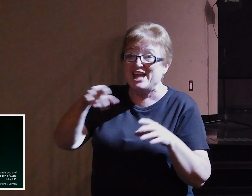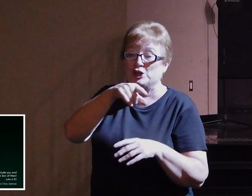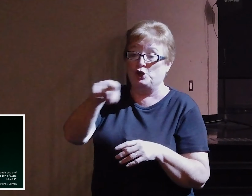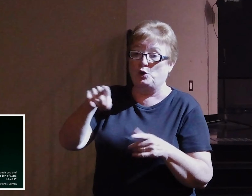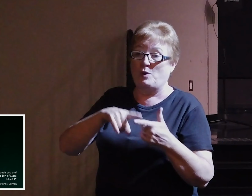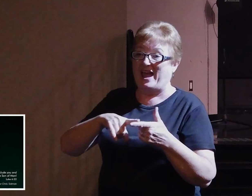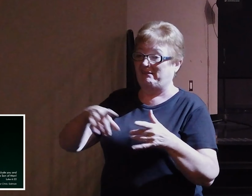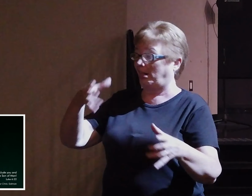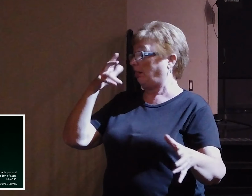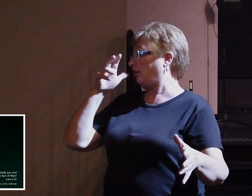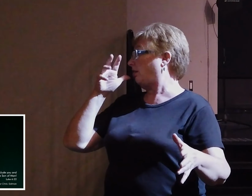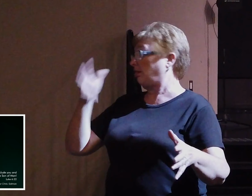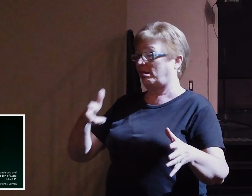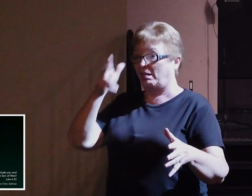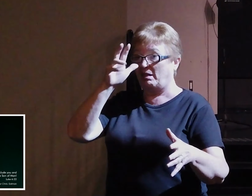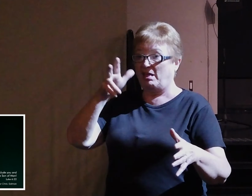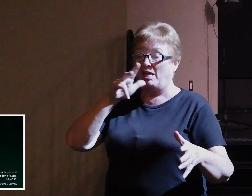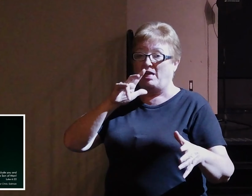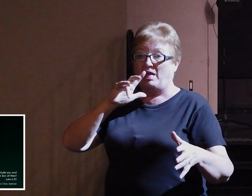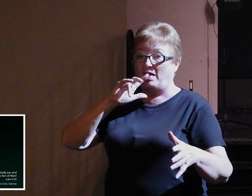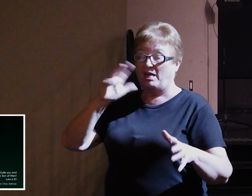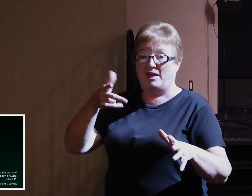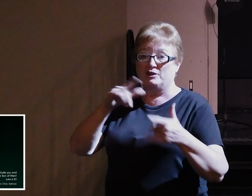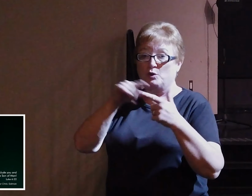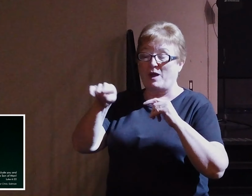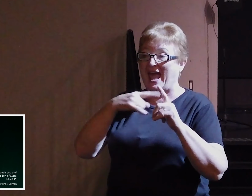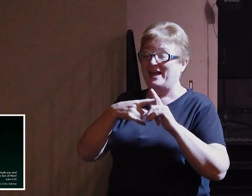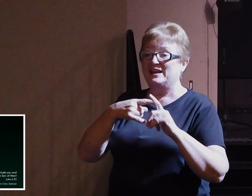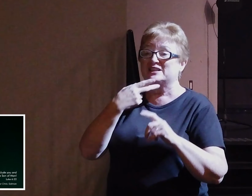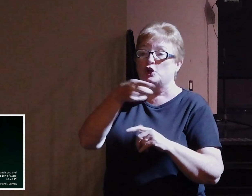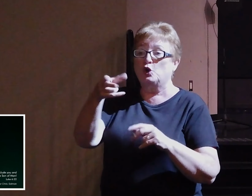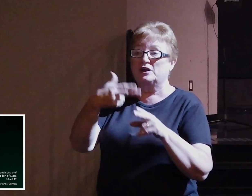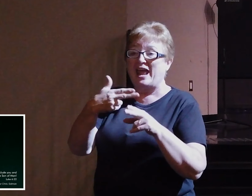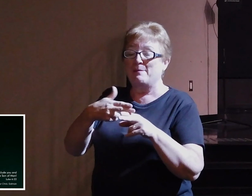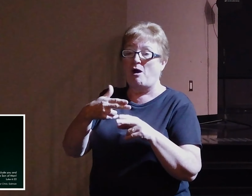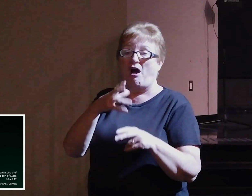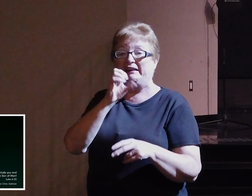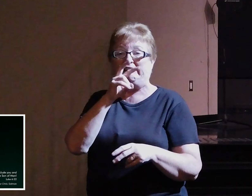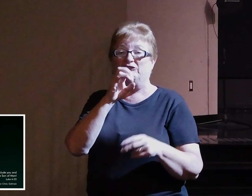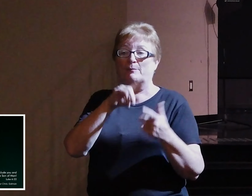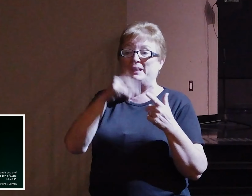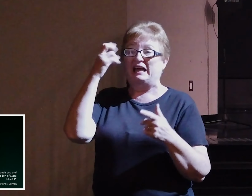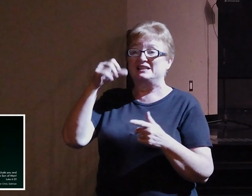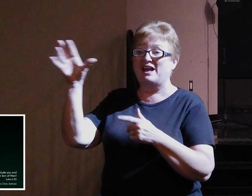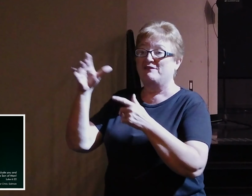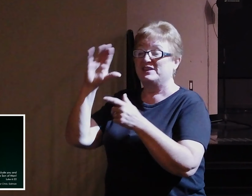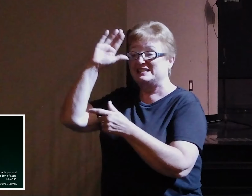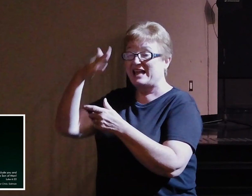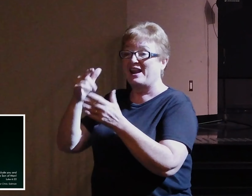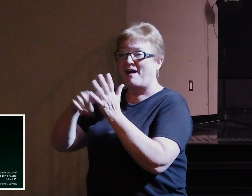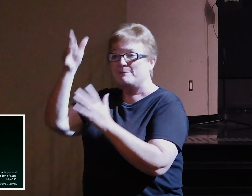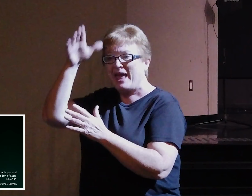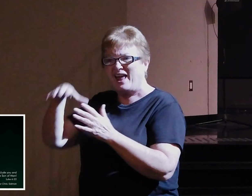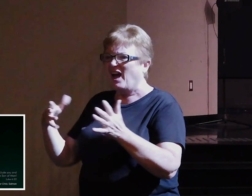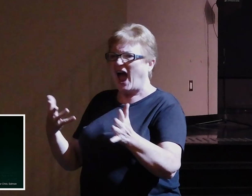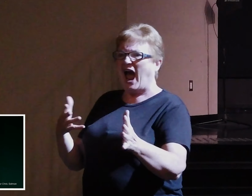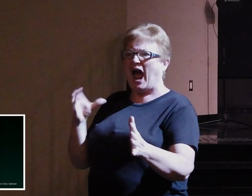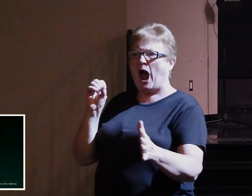revile you and spurn your name as evil on account of the Son of Man. Ouch.